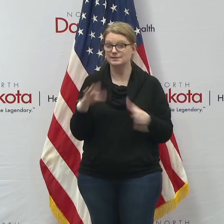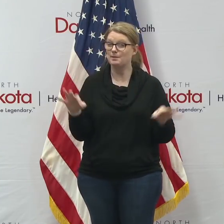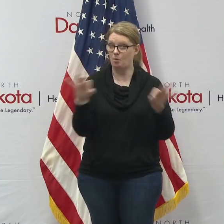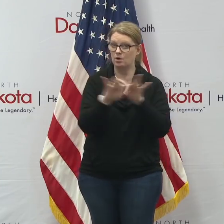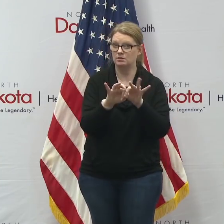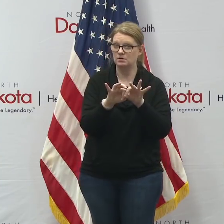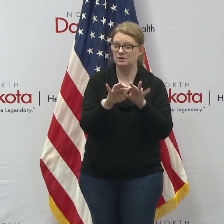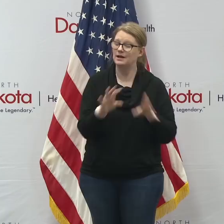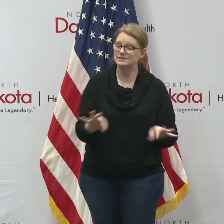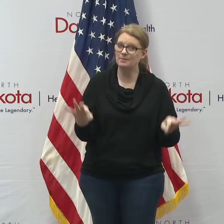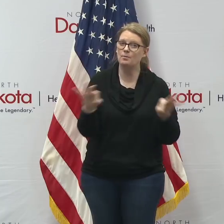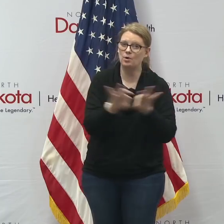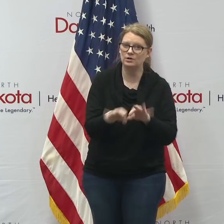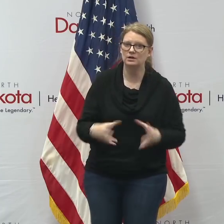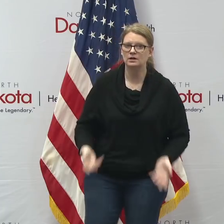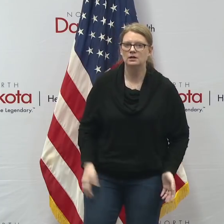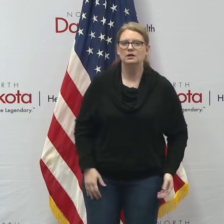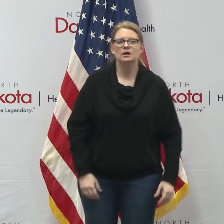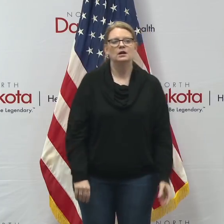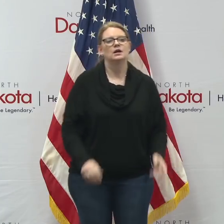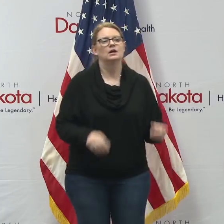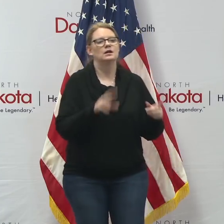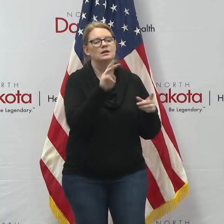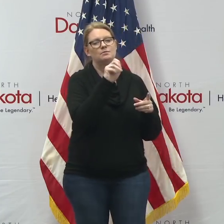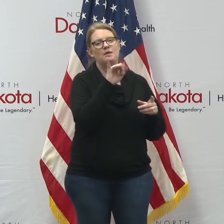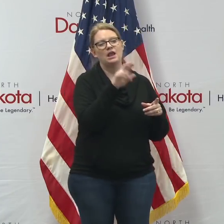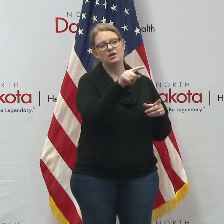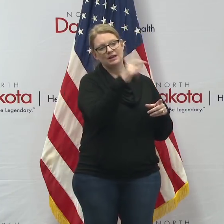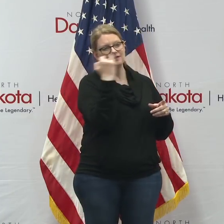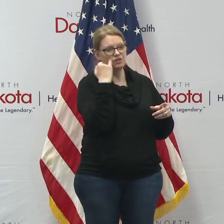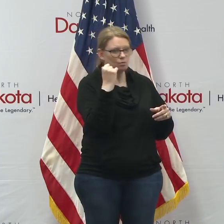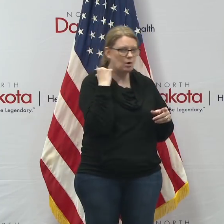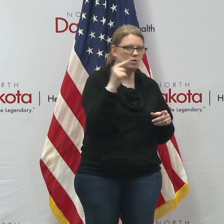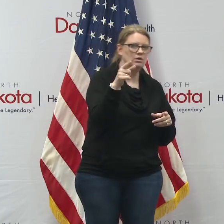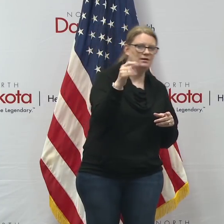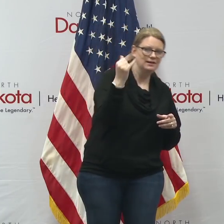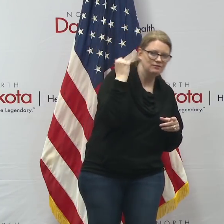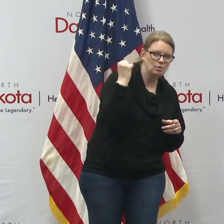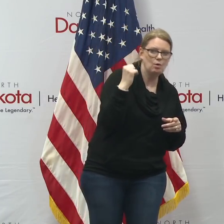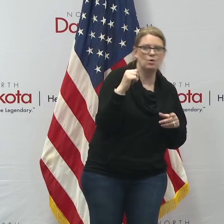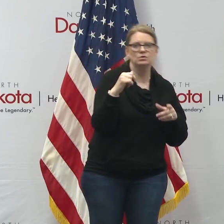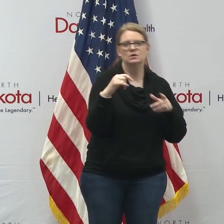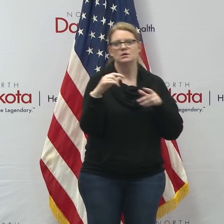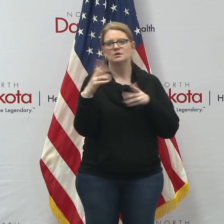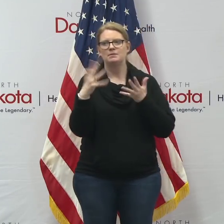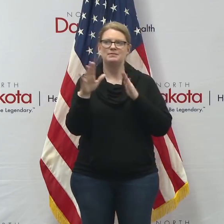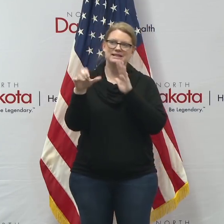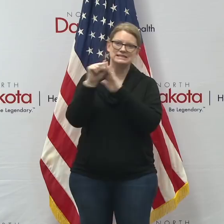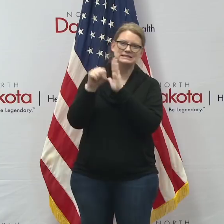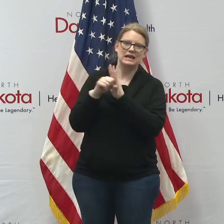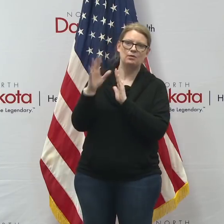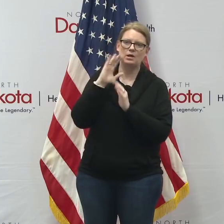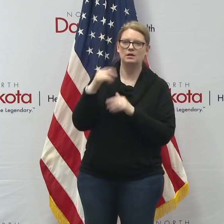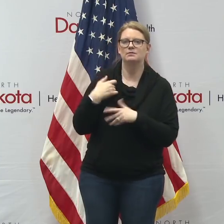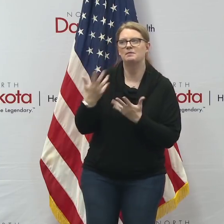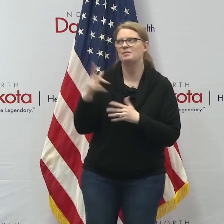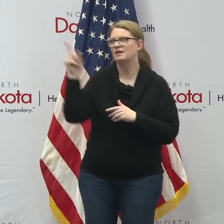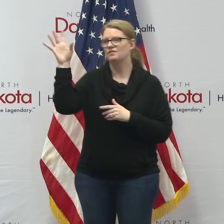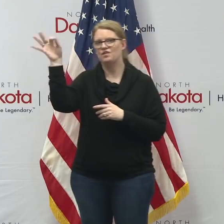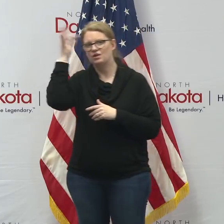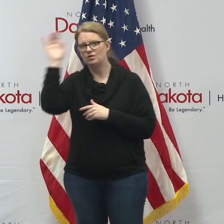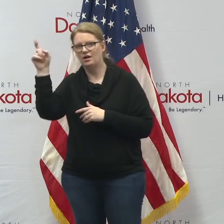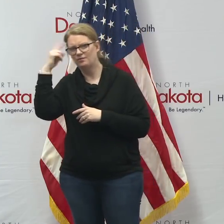opposed to hey you know mayor won't you do it hey mayor if you won't do it maybe the state will do it hey state if you won't do it you know why don't you get the federal government to do it